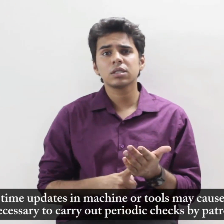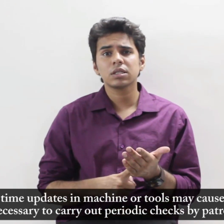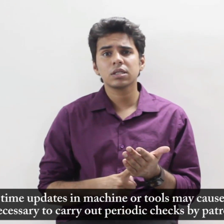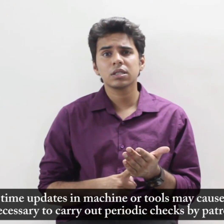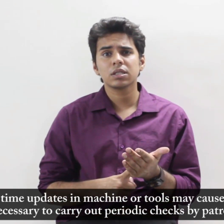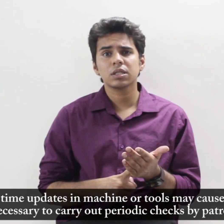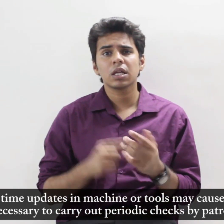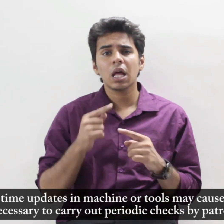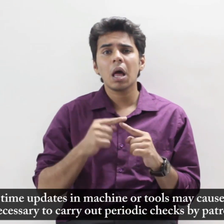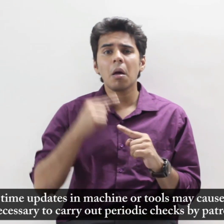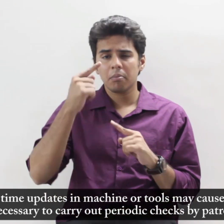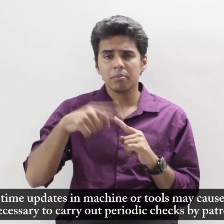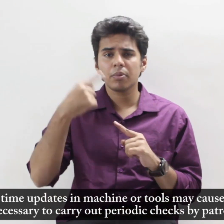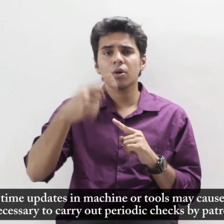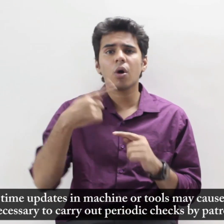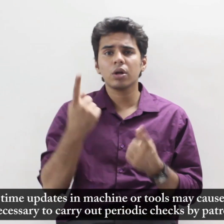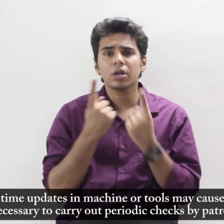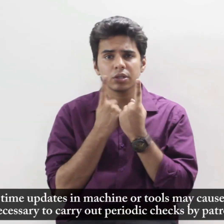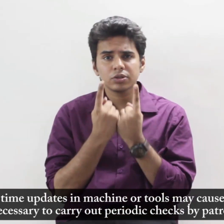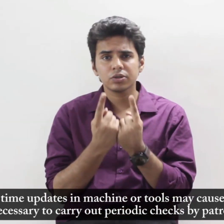checks by petrol inspection.